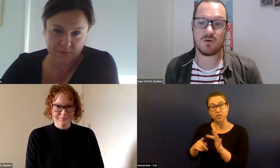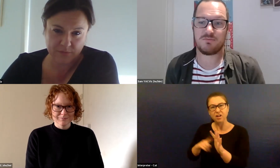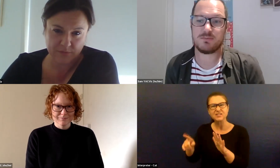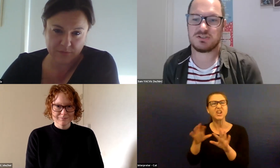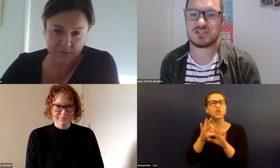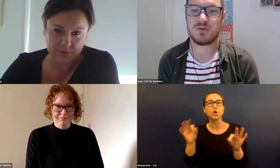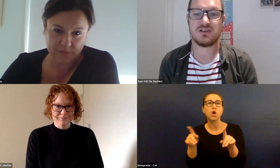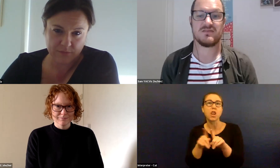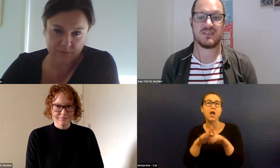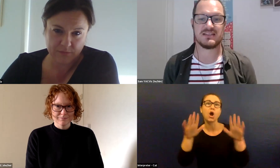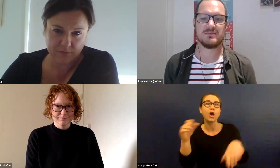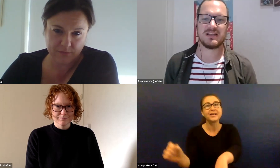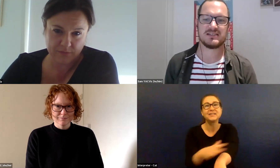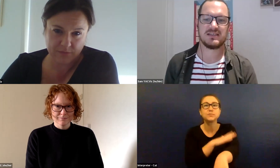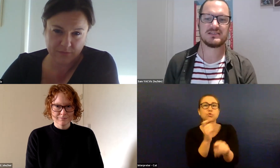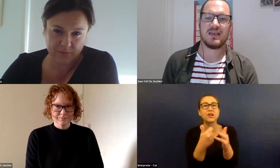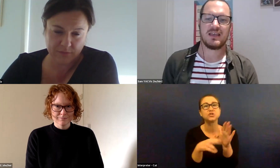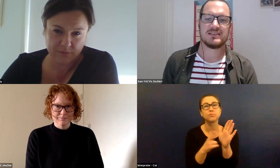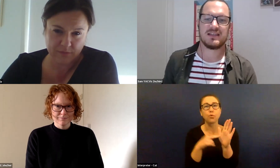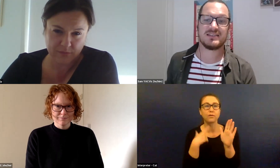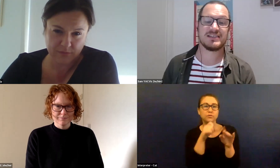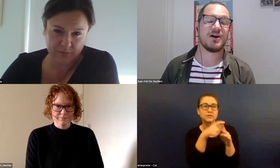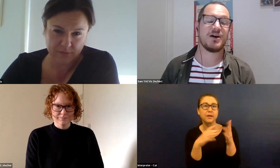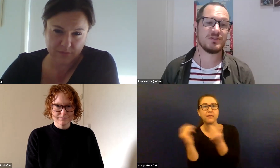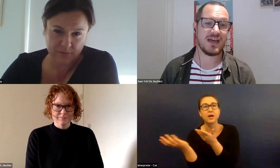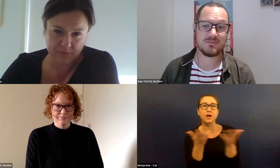inspiration porn out of people just because of their disabilities.